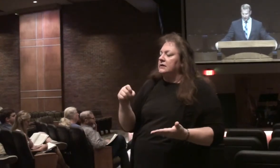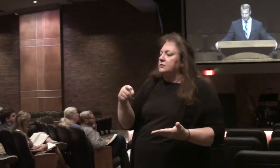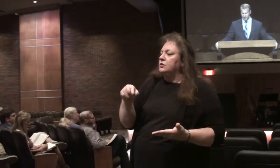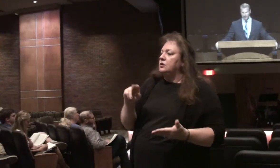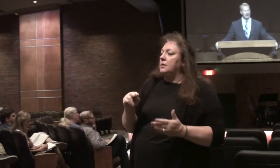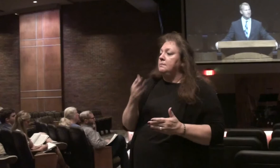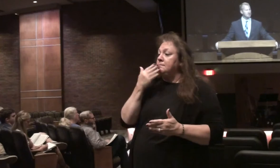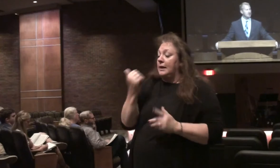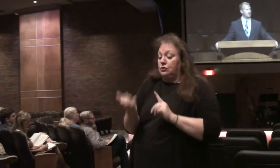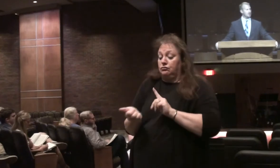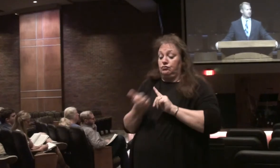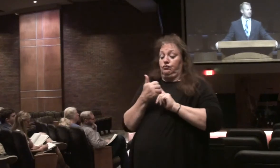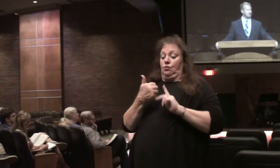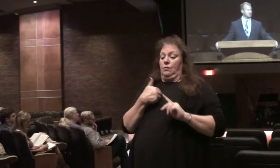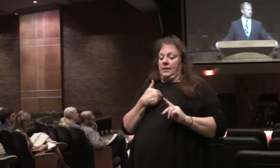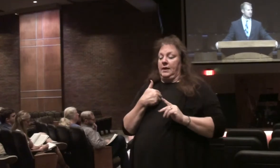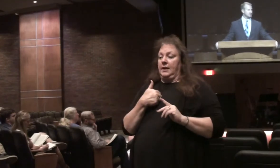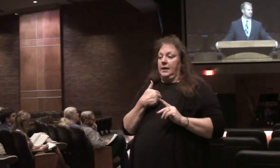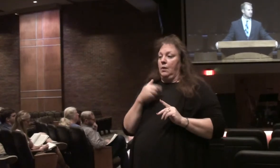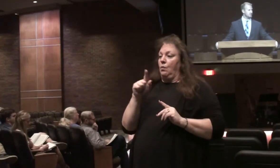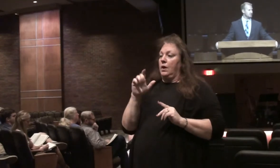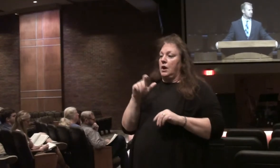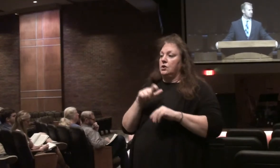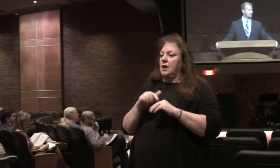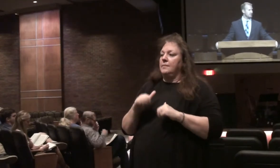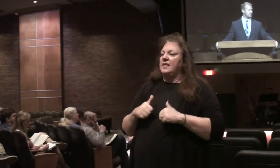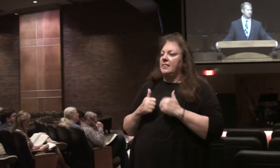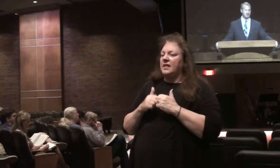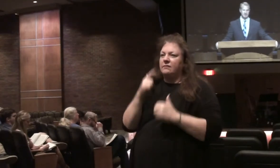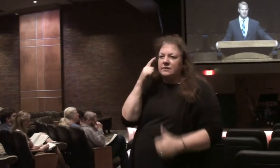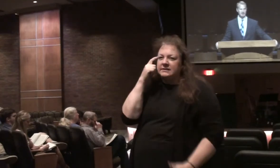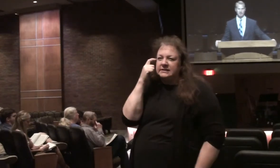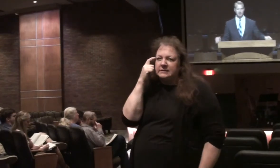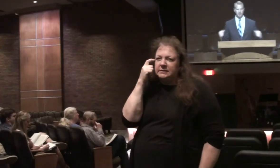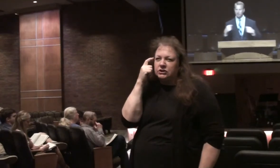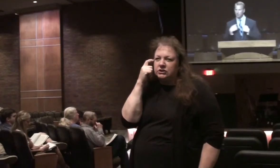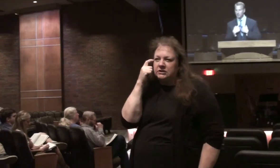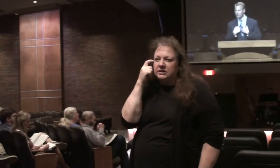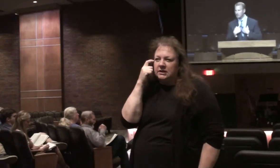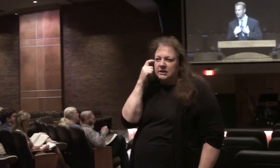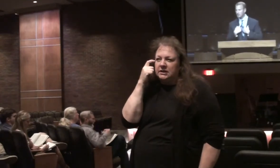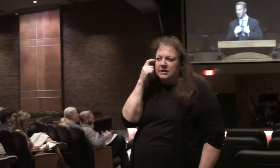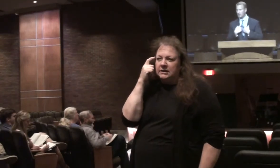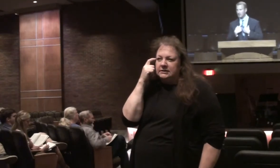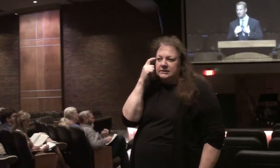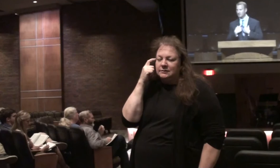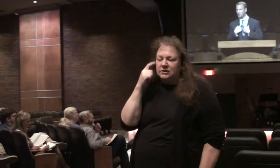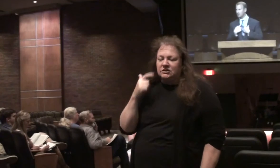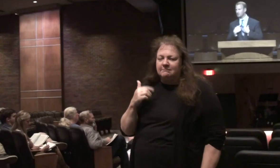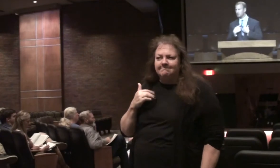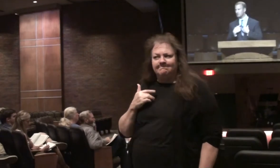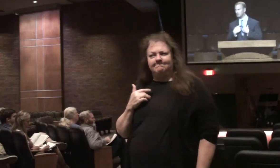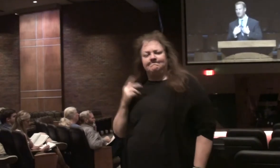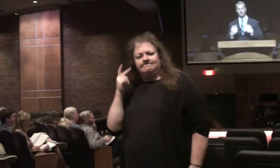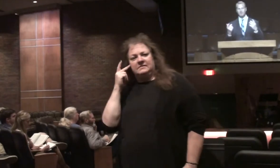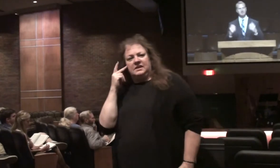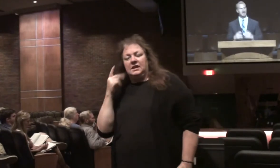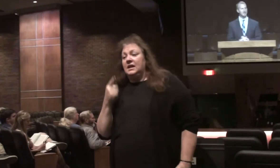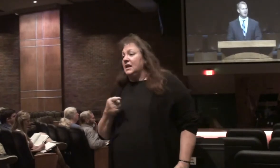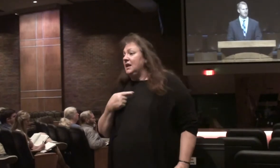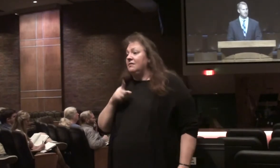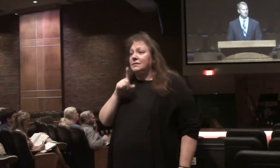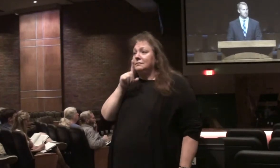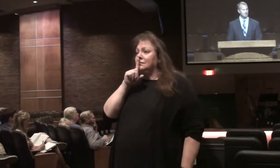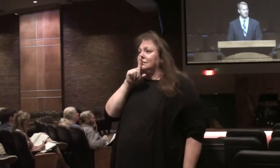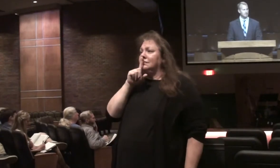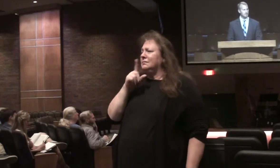deceived 100 times than to live in suspicion. Suspicion makes you your own tormentor, and it makes everyone else a criminal, even when they're